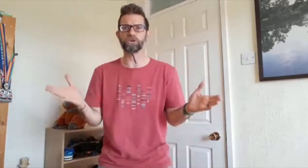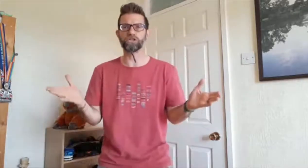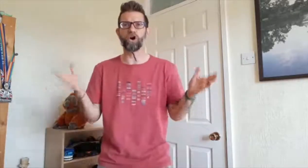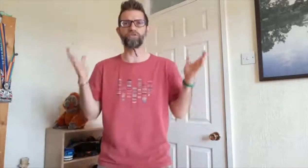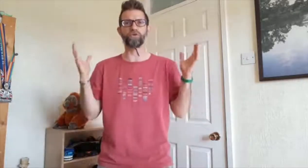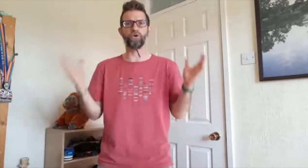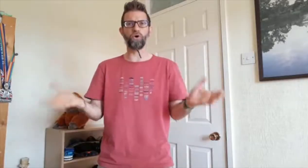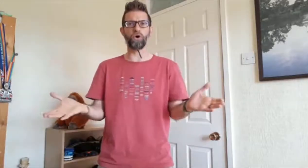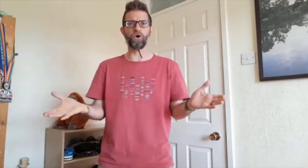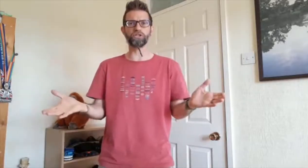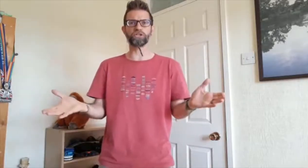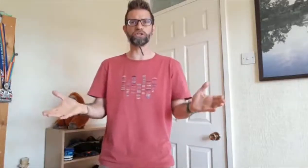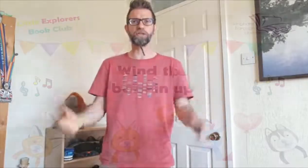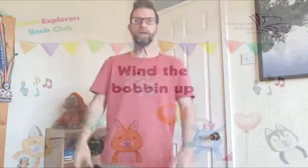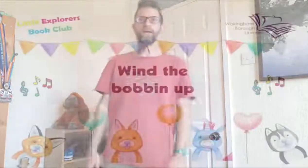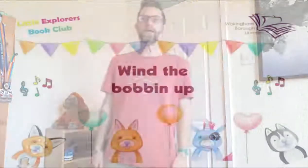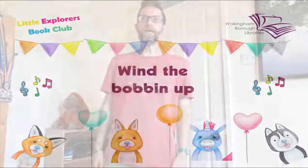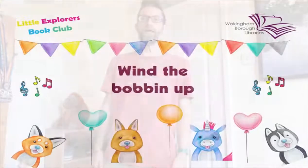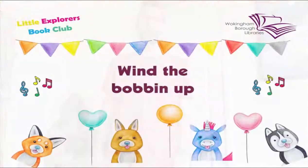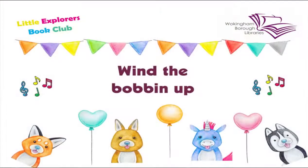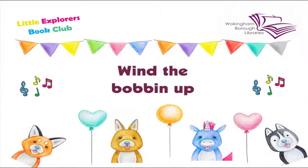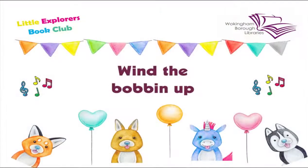of course.